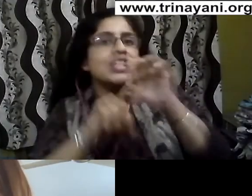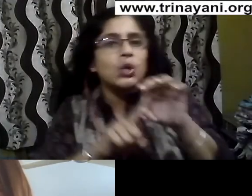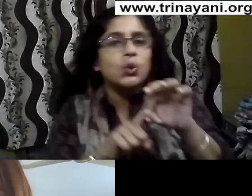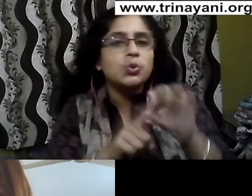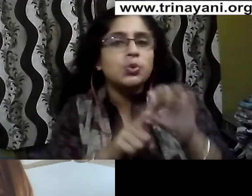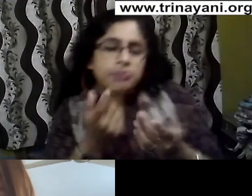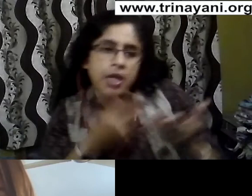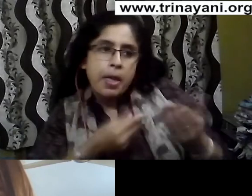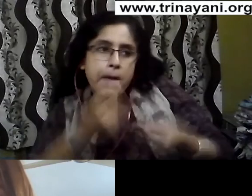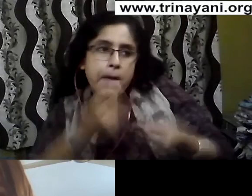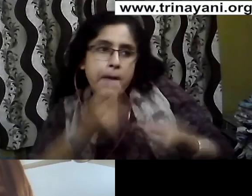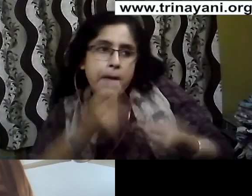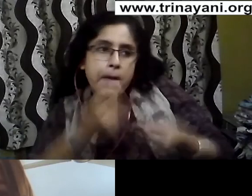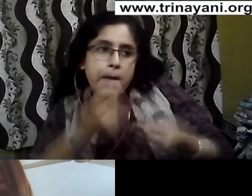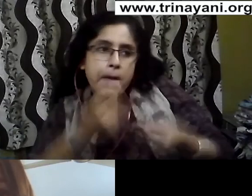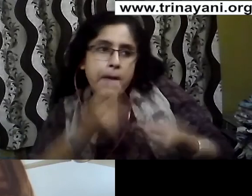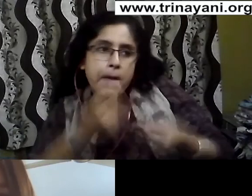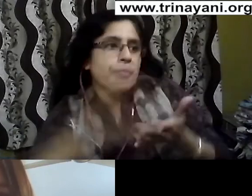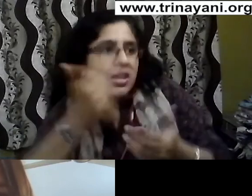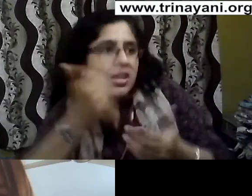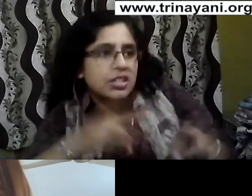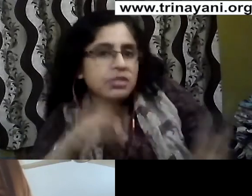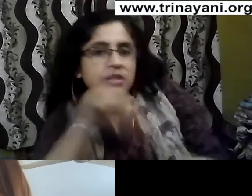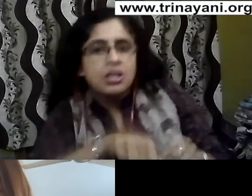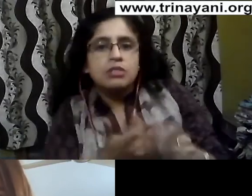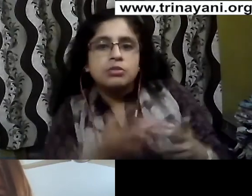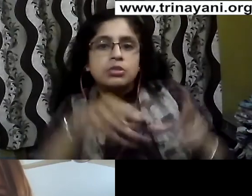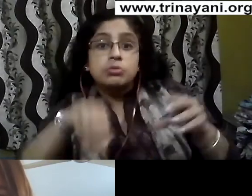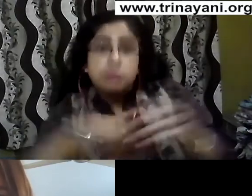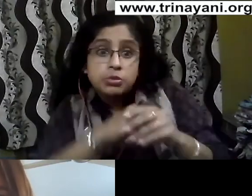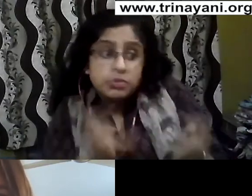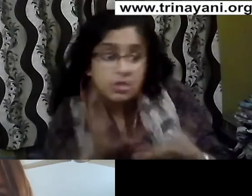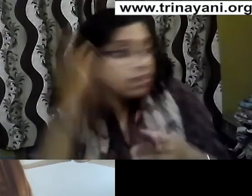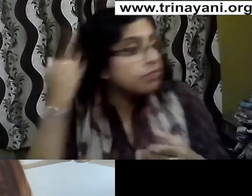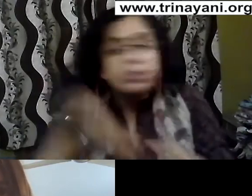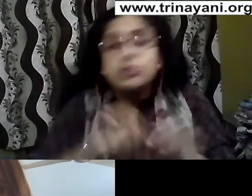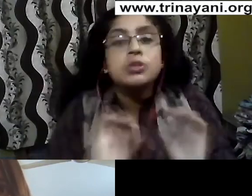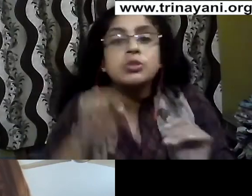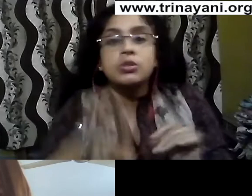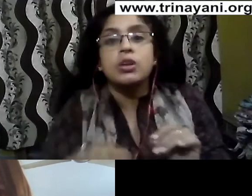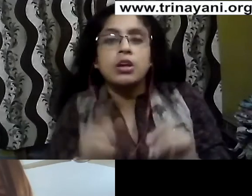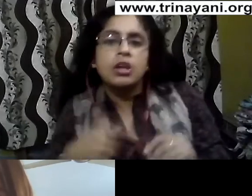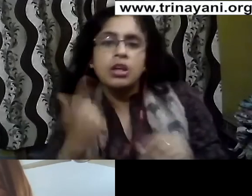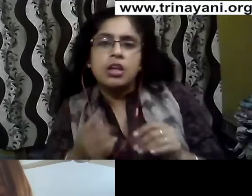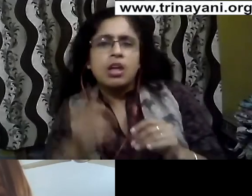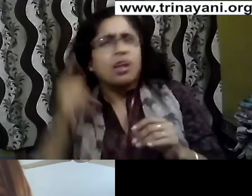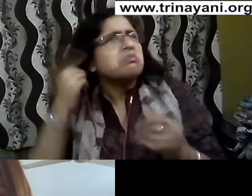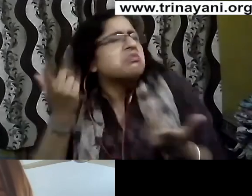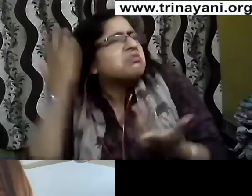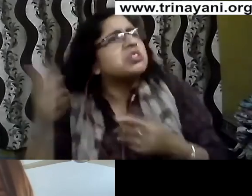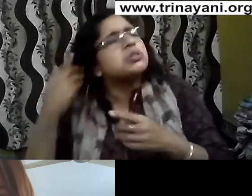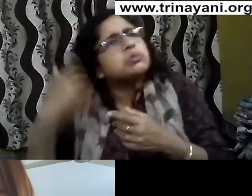business manager for multiple brands, has not been inclusive to begin with. I have sort of neglected an